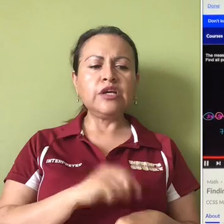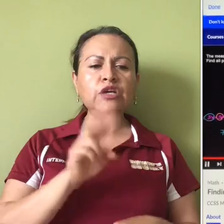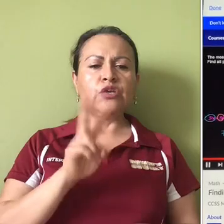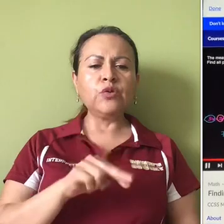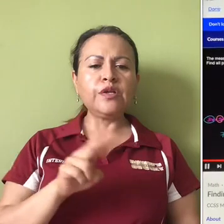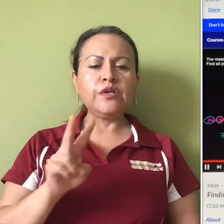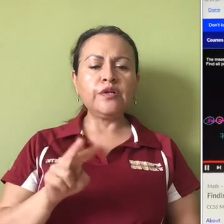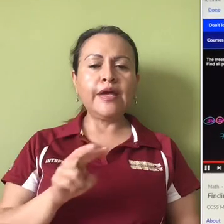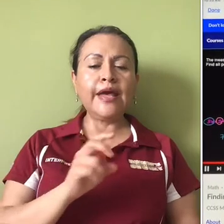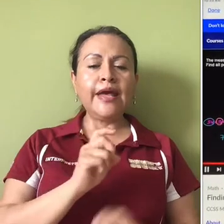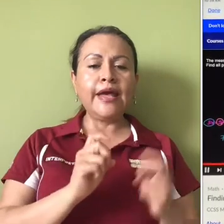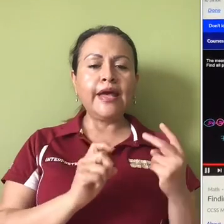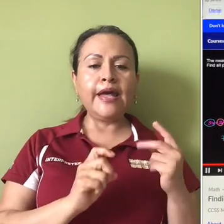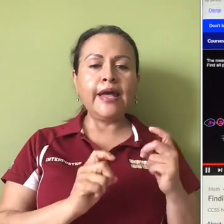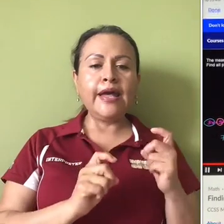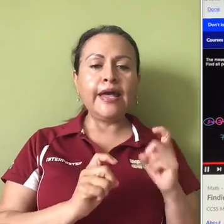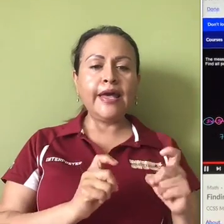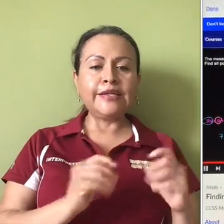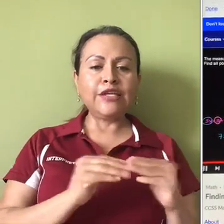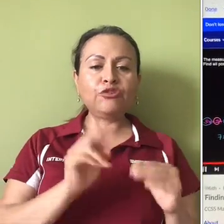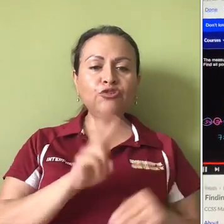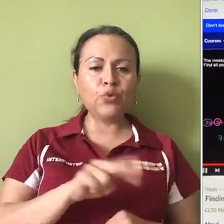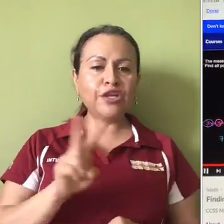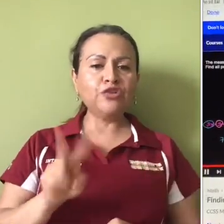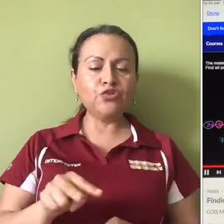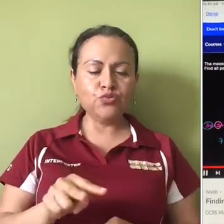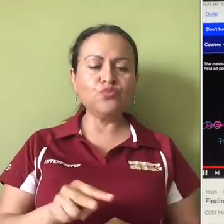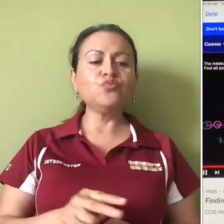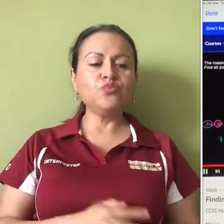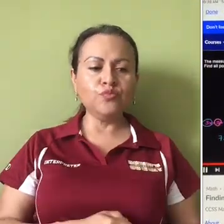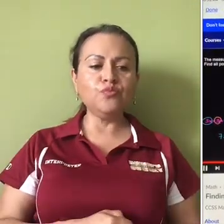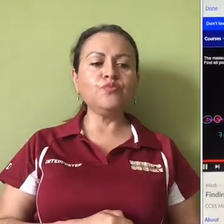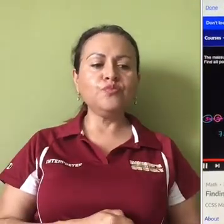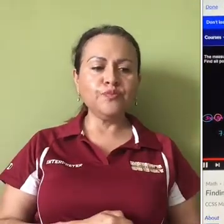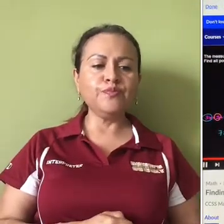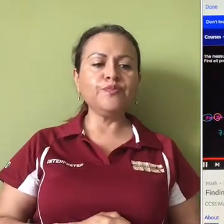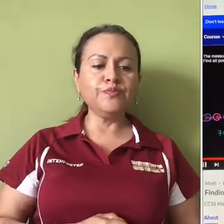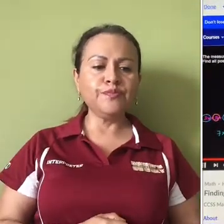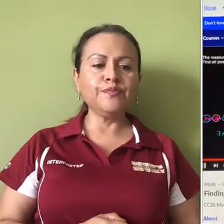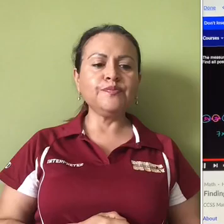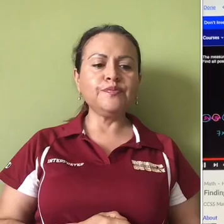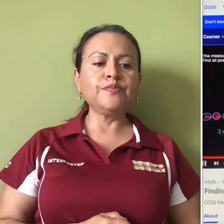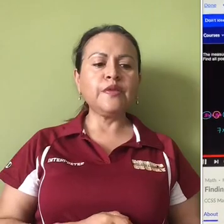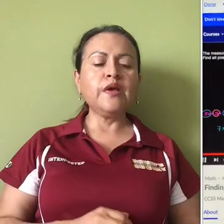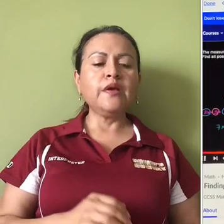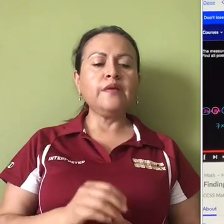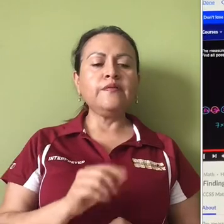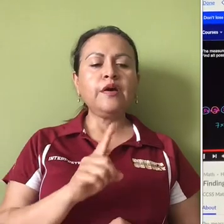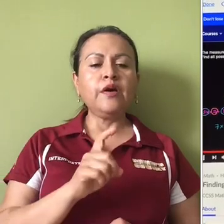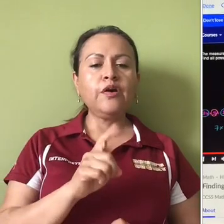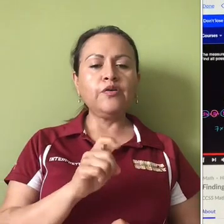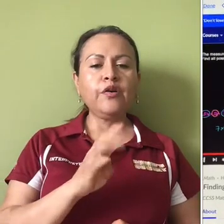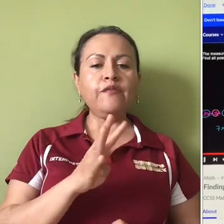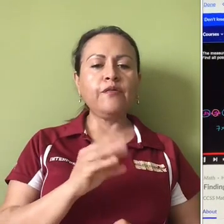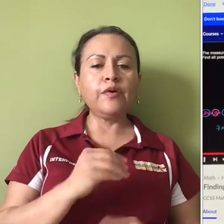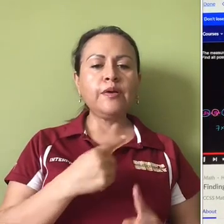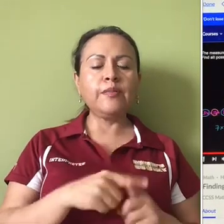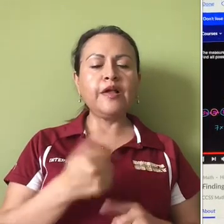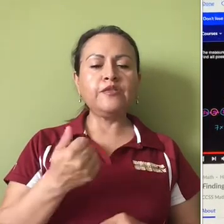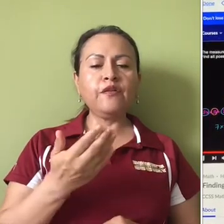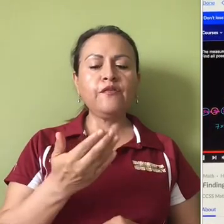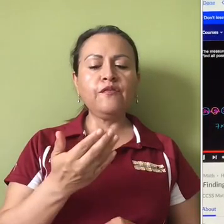So x is equal to 22. Is that right? 20 times 7 is 140. 140 plus